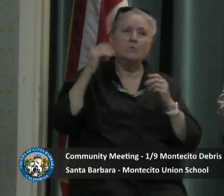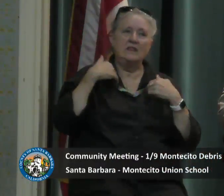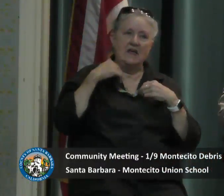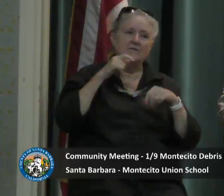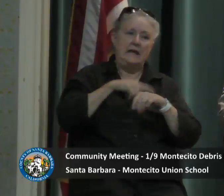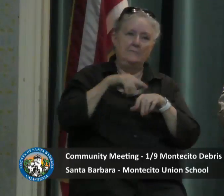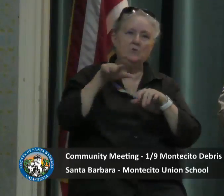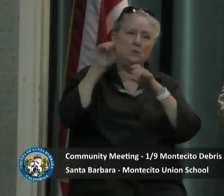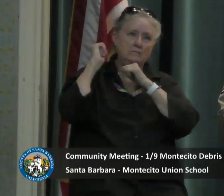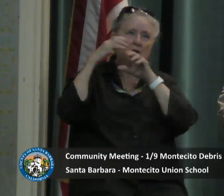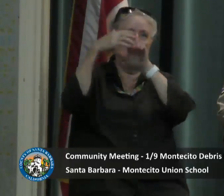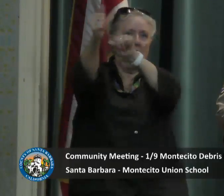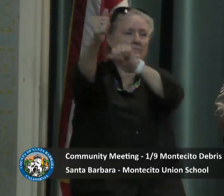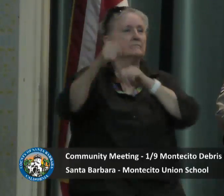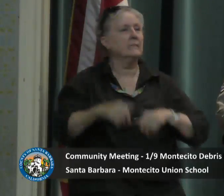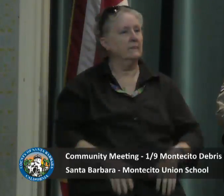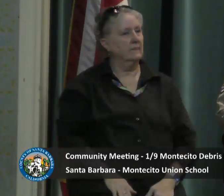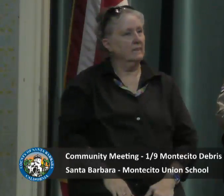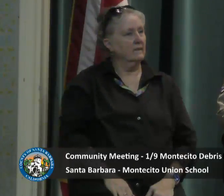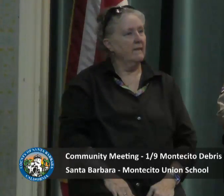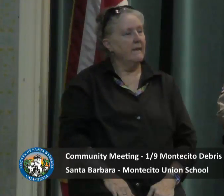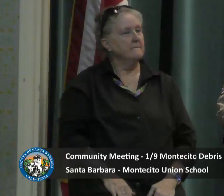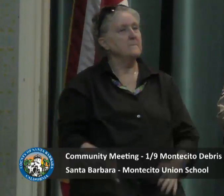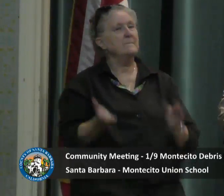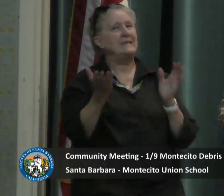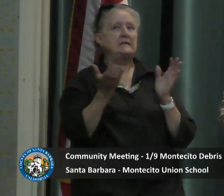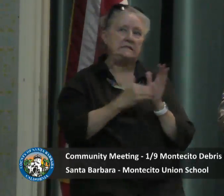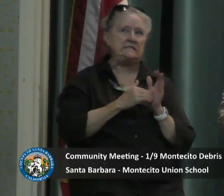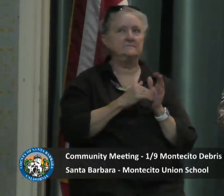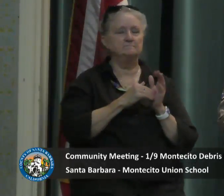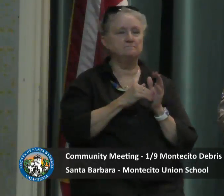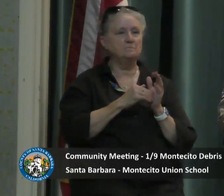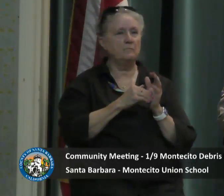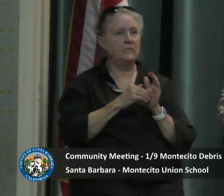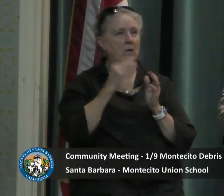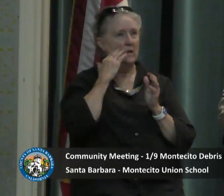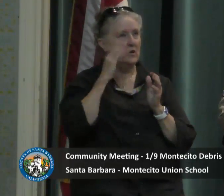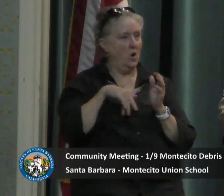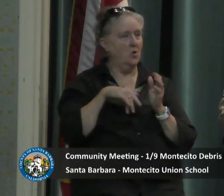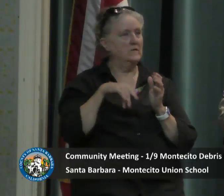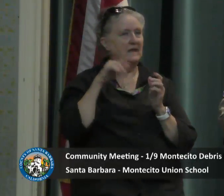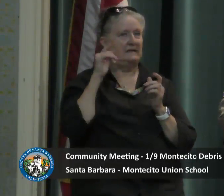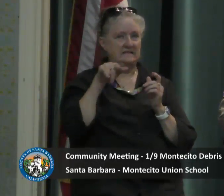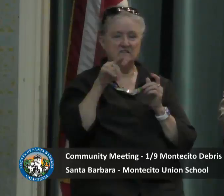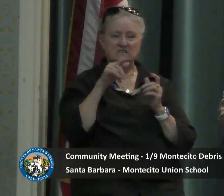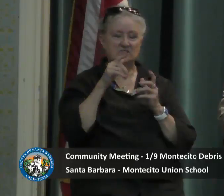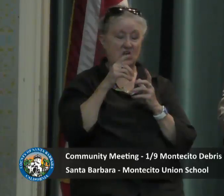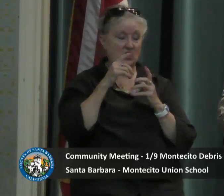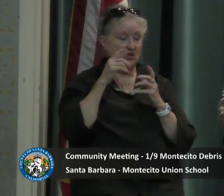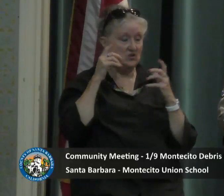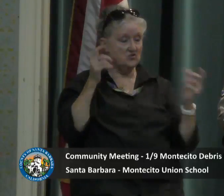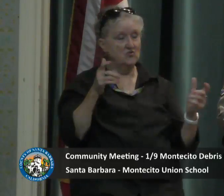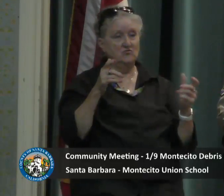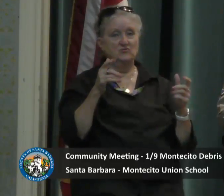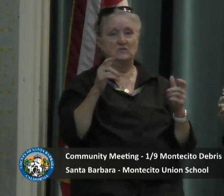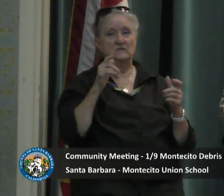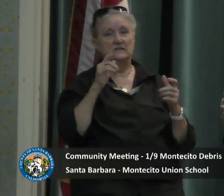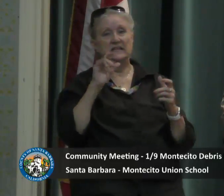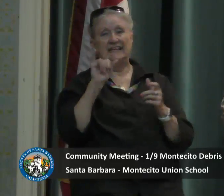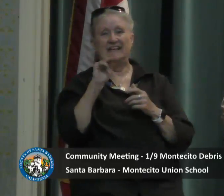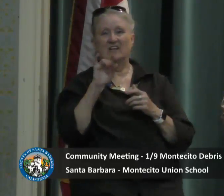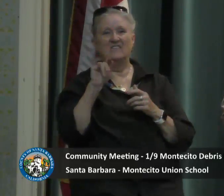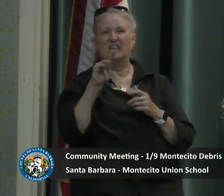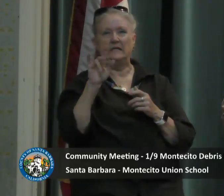time to evacuate. Again, we know that this is a huge inconvenience. However, it